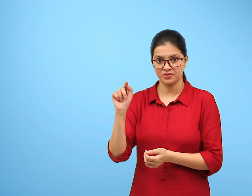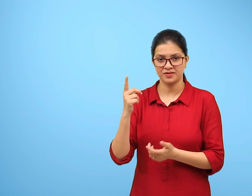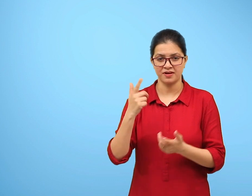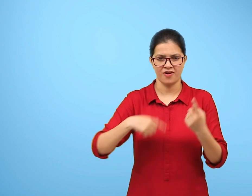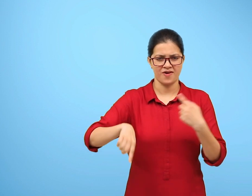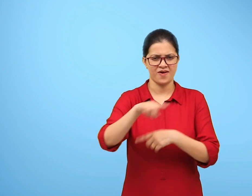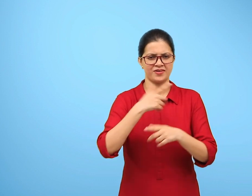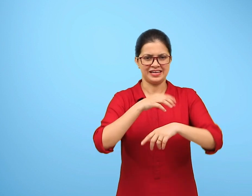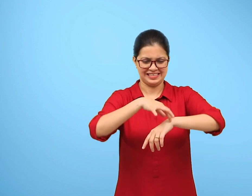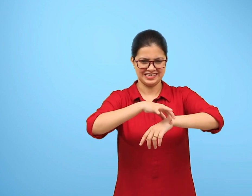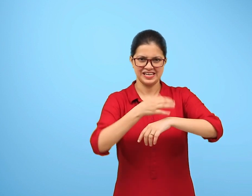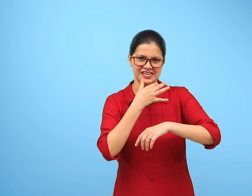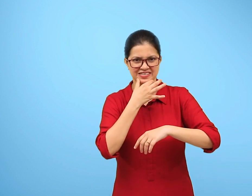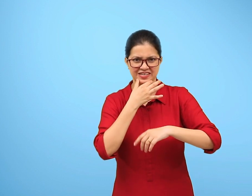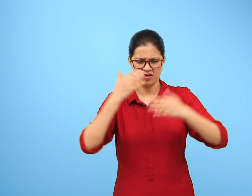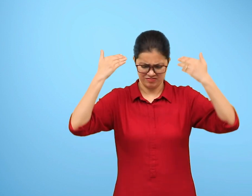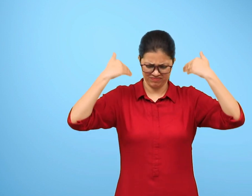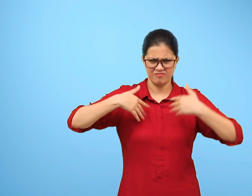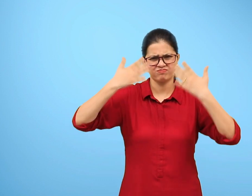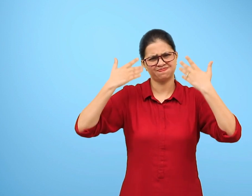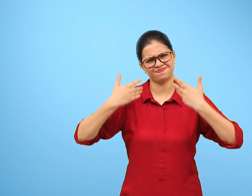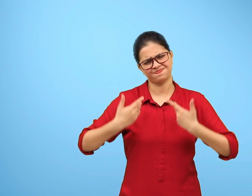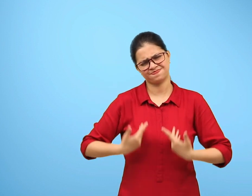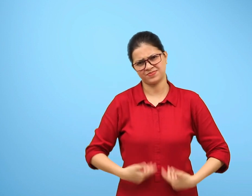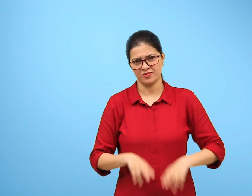Bones and cartilage form the skeleton of the human body.